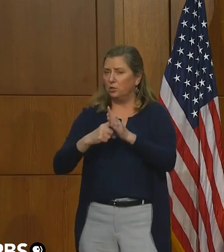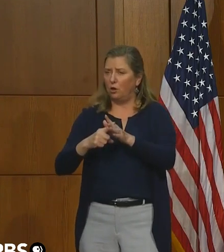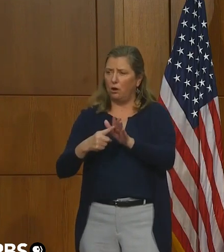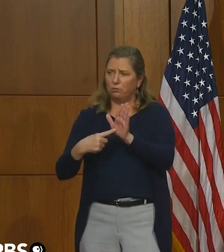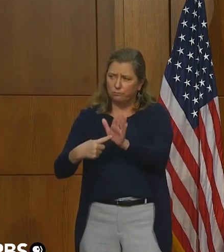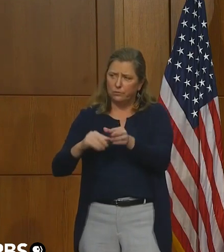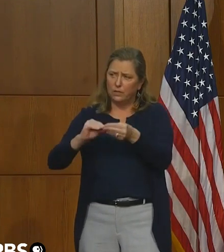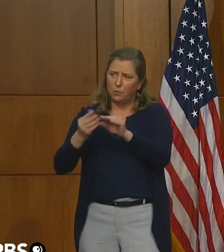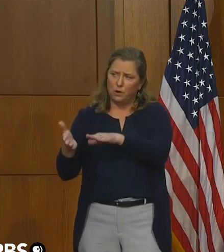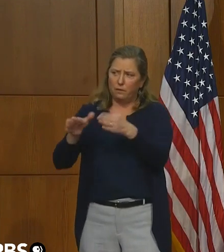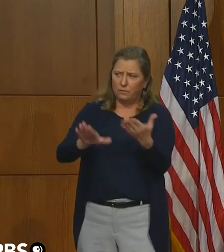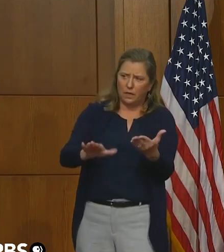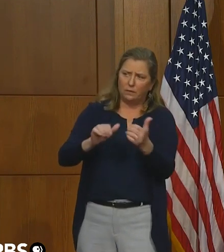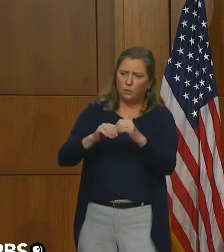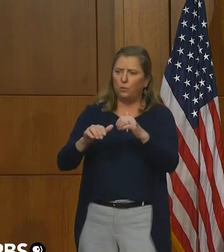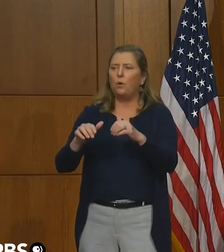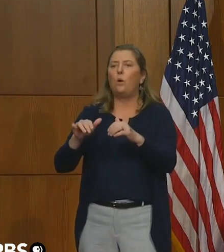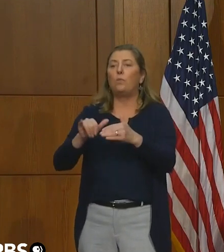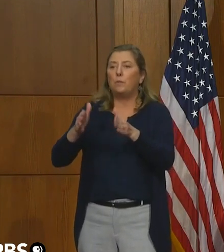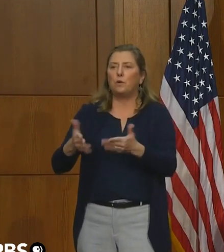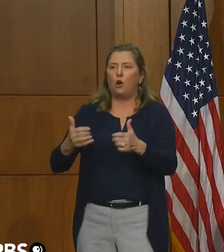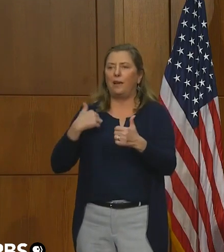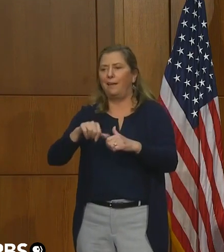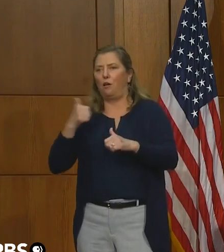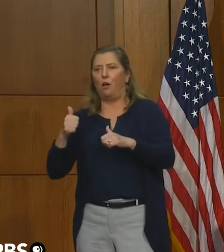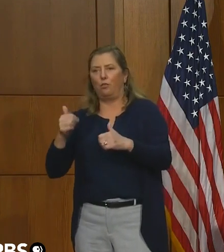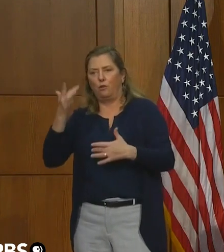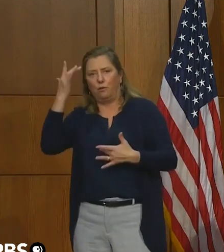of deaths that had underlying health conditions.